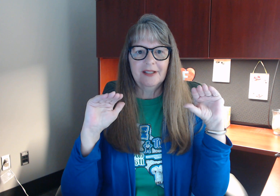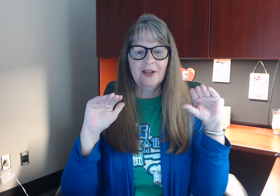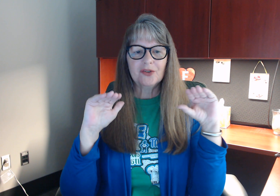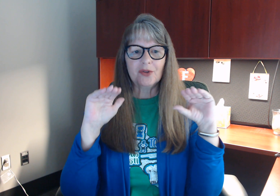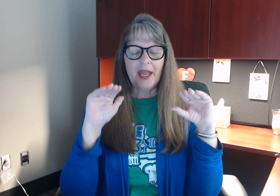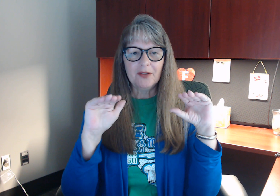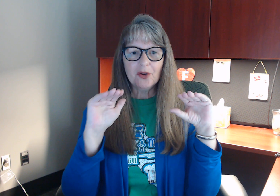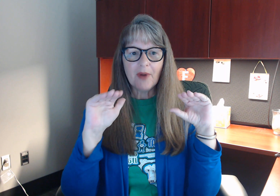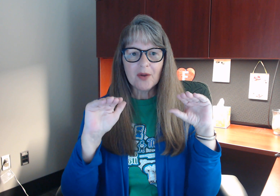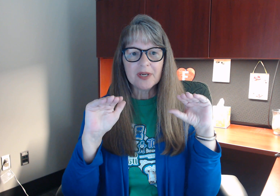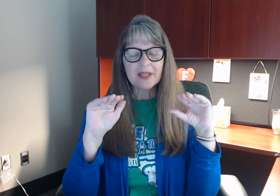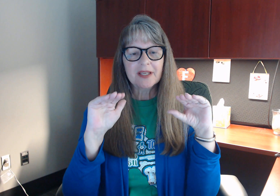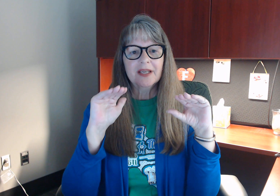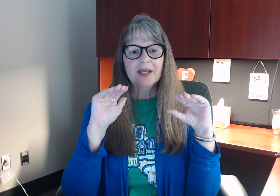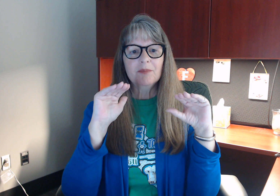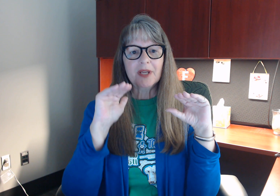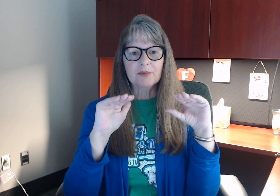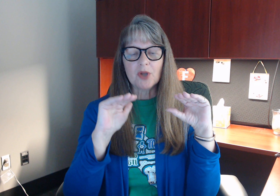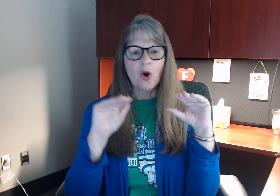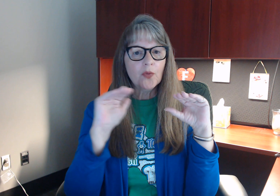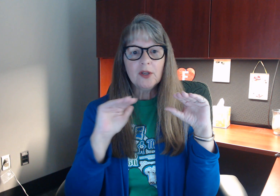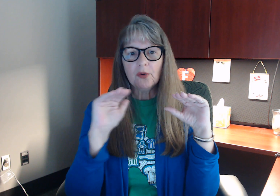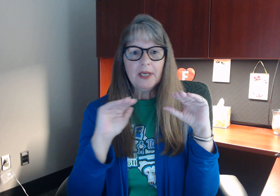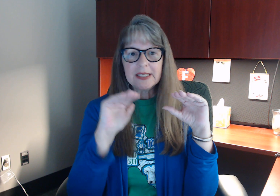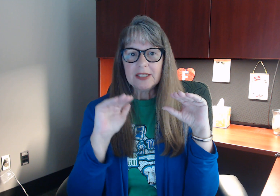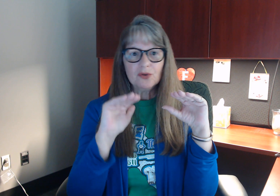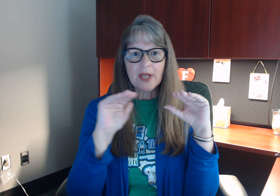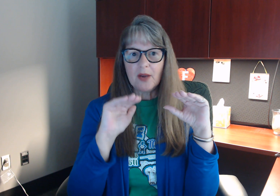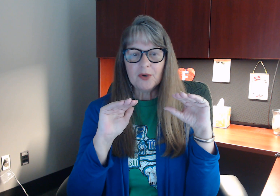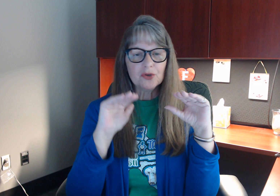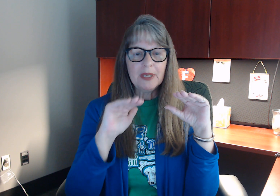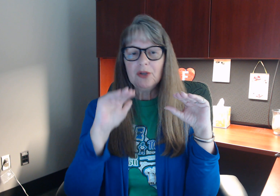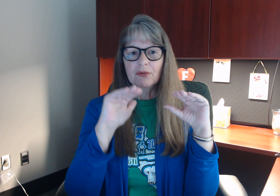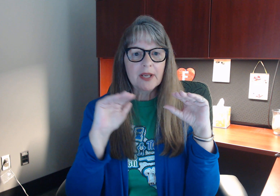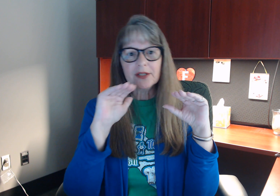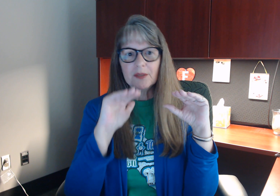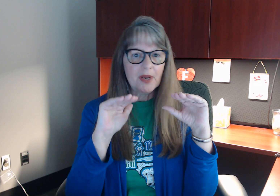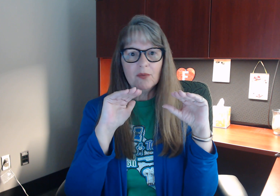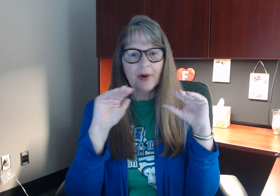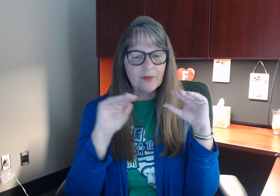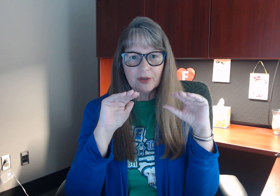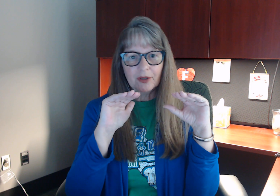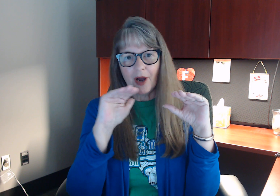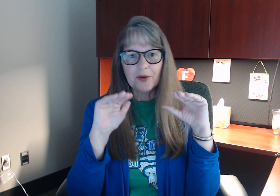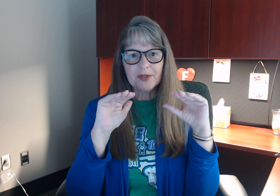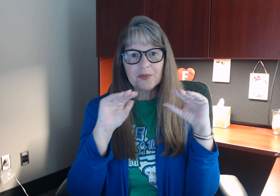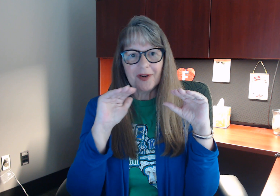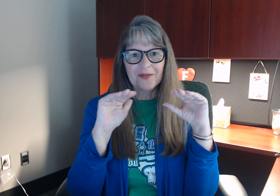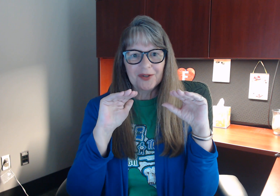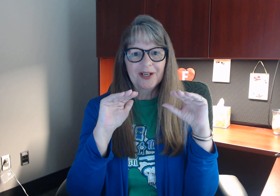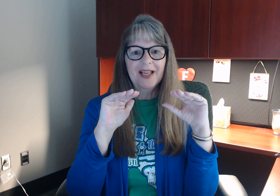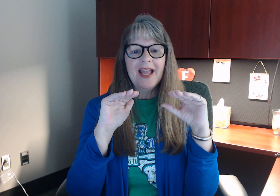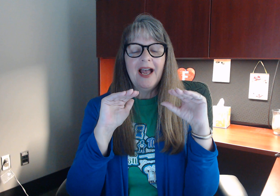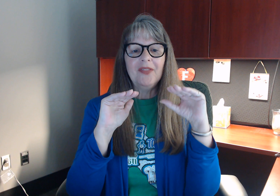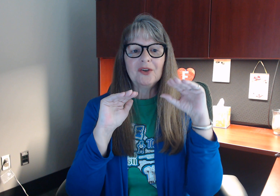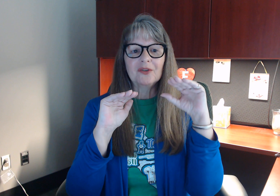So the hand that you write with becomes all the ingredients in your sandwich, your meat, your lettuce, tomato, whatever, condiments, whatever. And then your